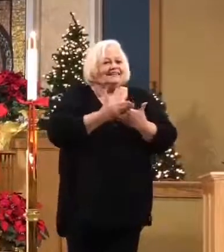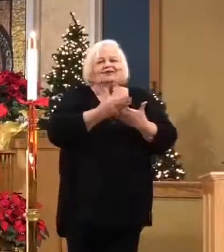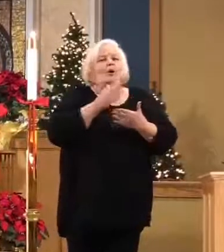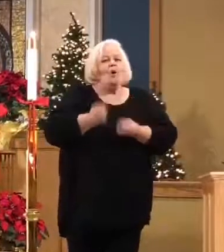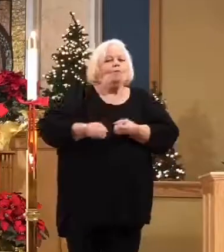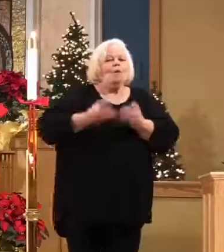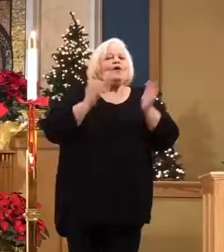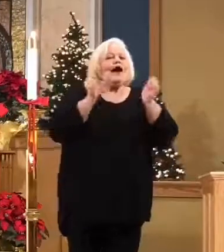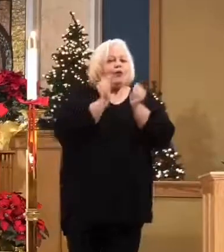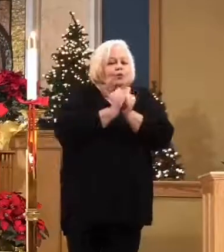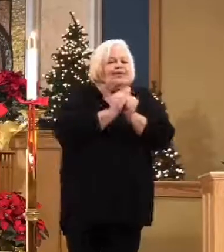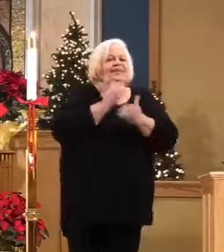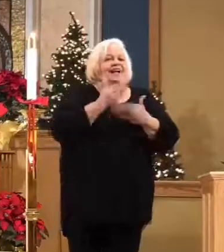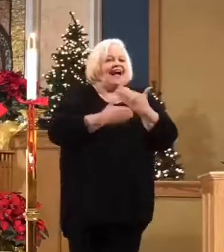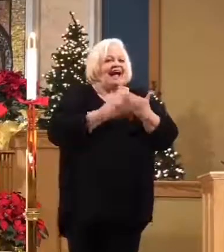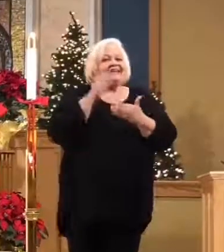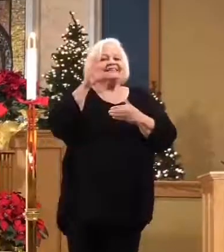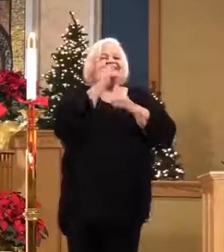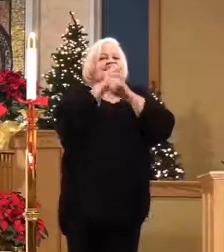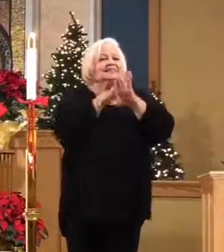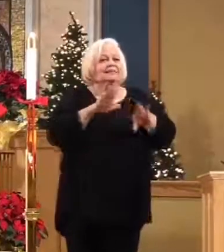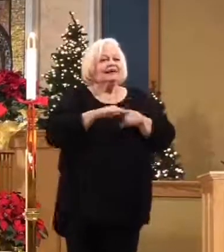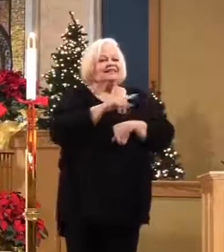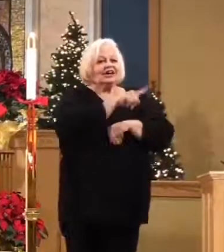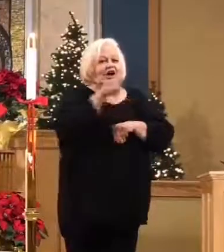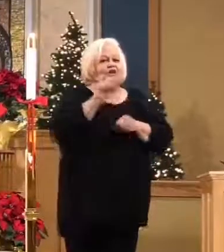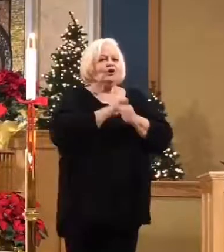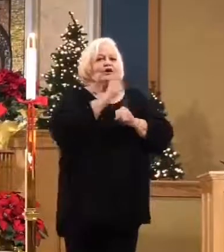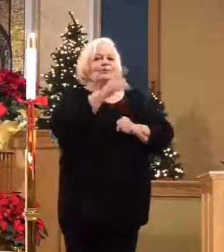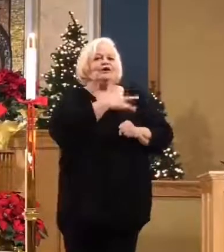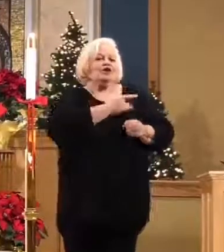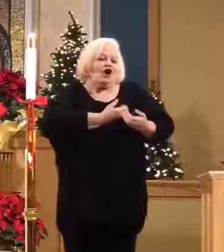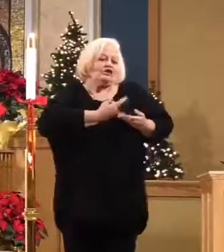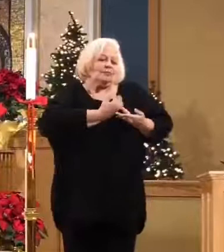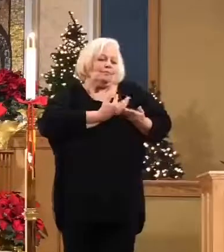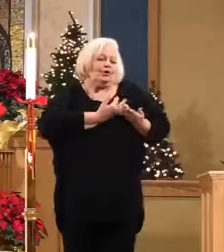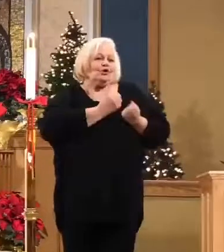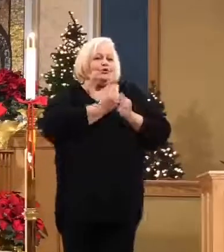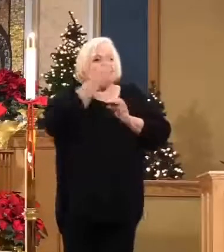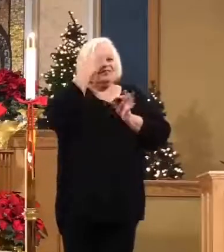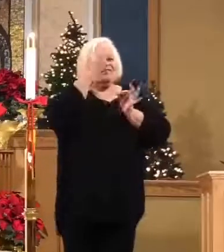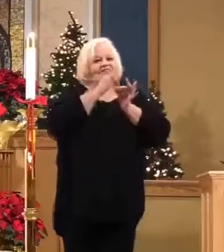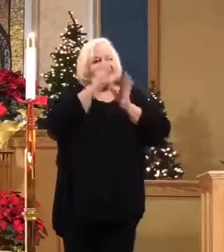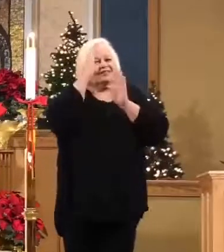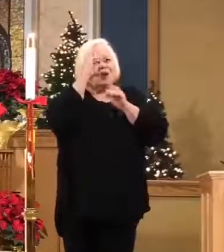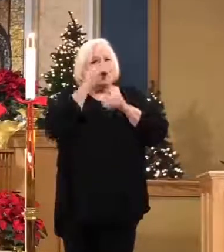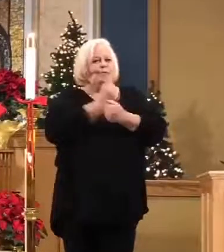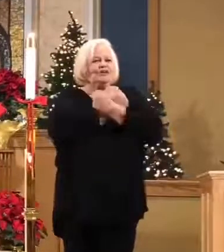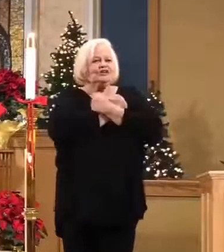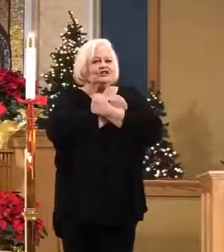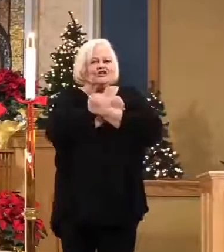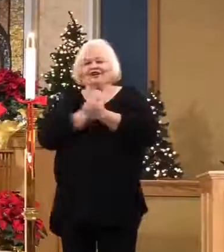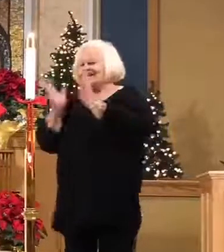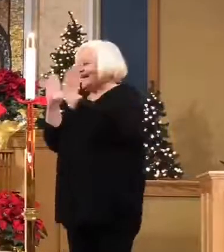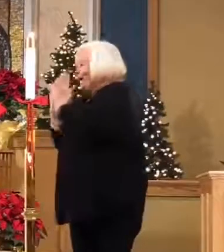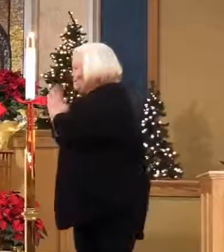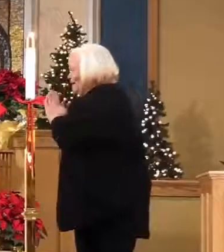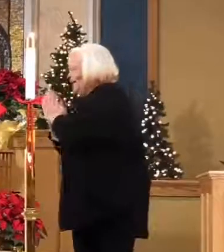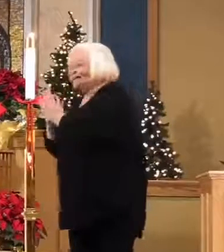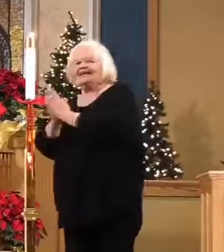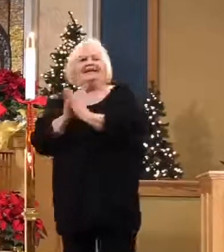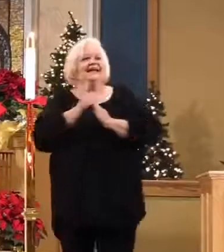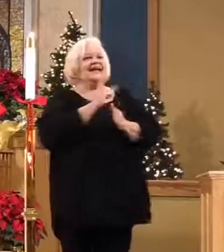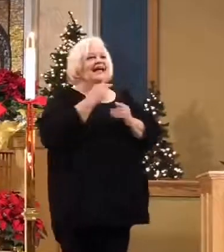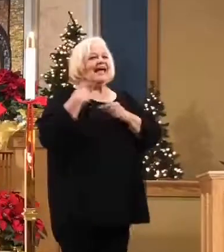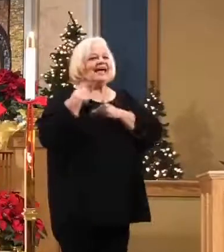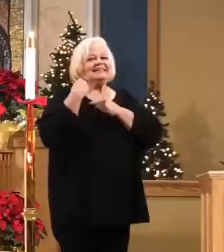pour out in kindness his blessing upon you and make your hearts firm in faith, hope, and charity. Amen. And